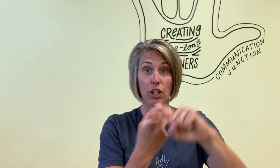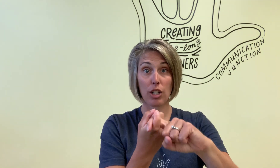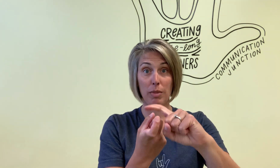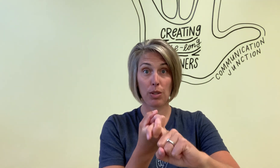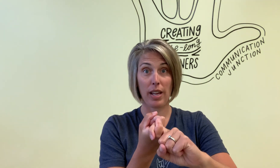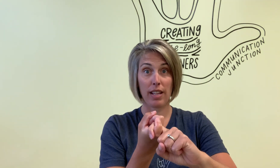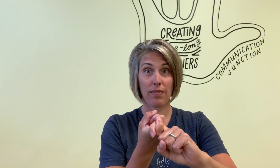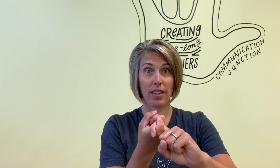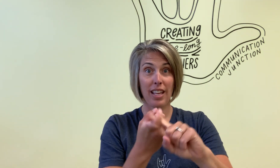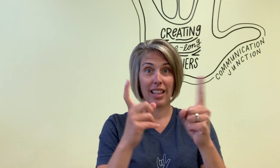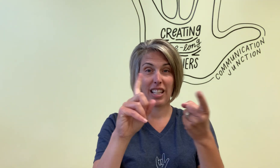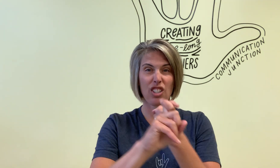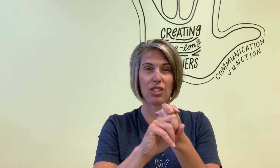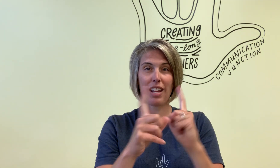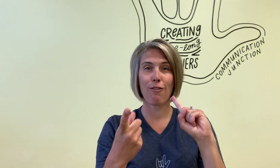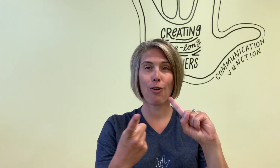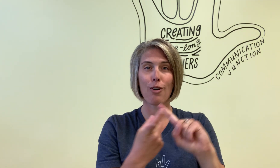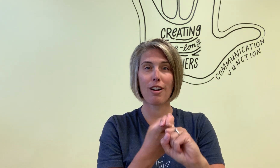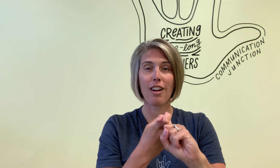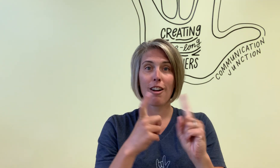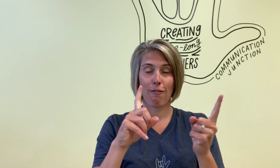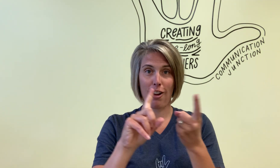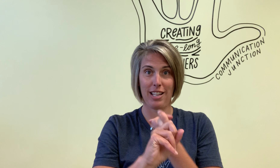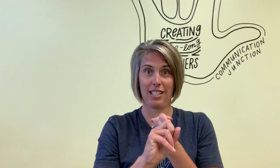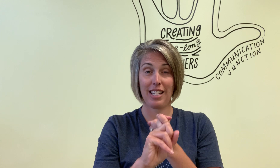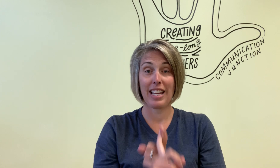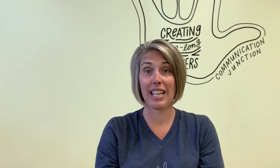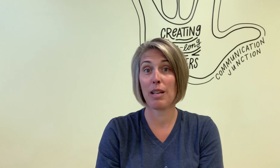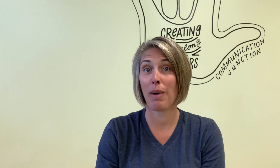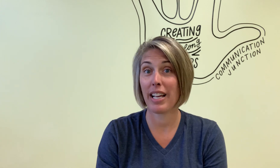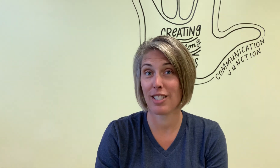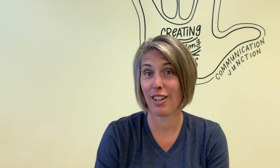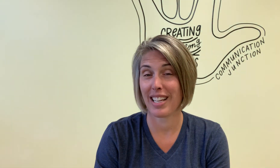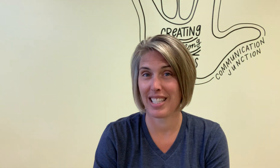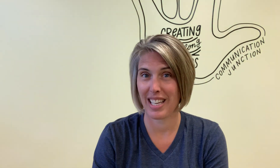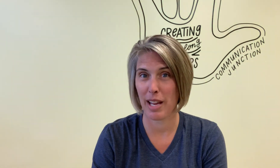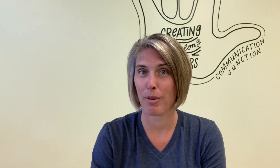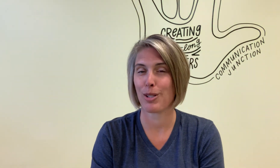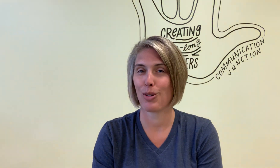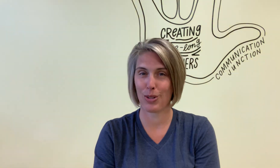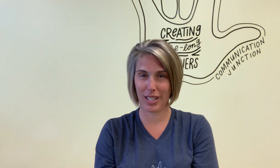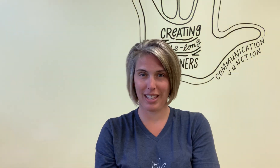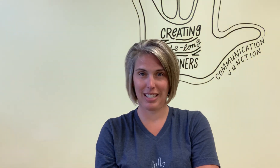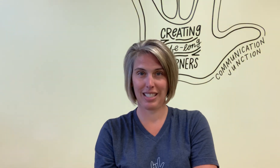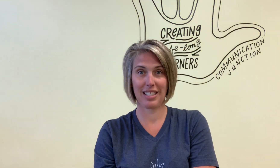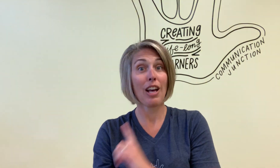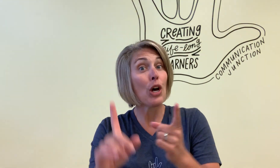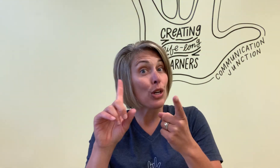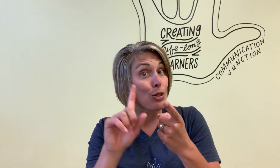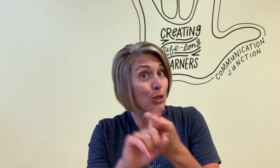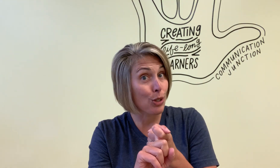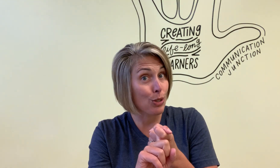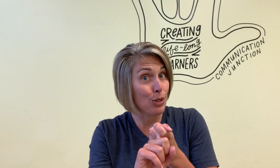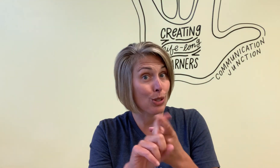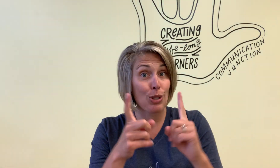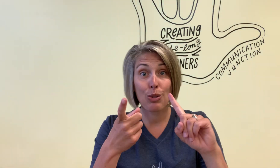them this way. That's our sign for friend. And in my song, I say neighbor, so it goes like this. Turn to